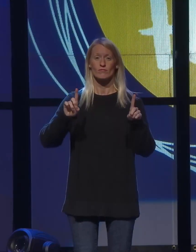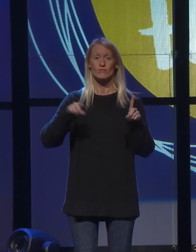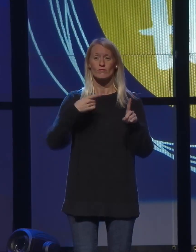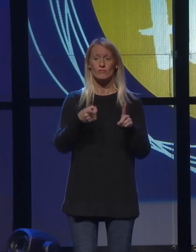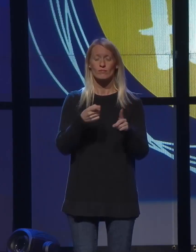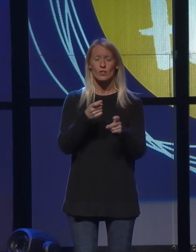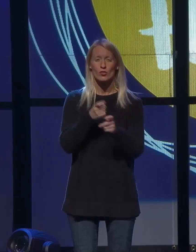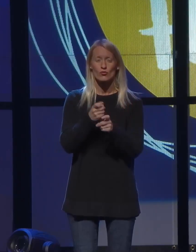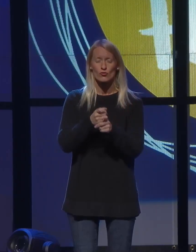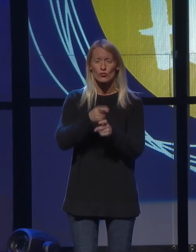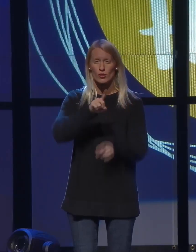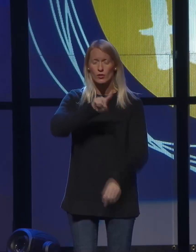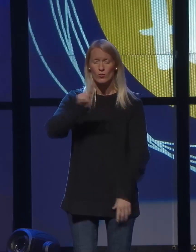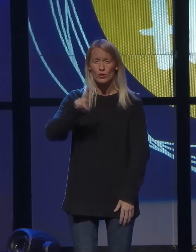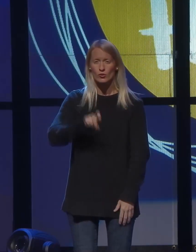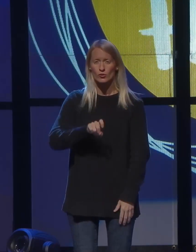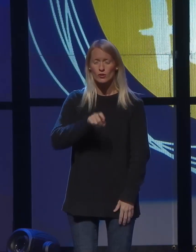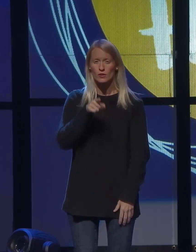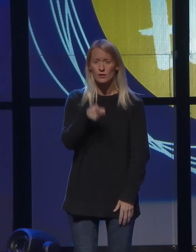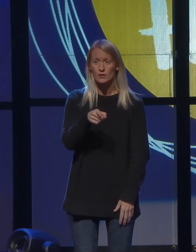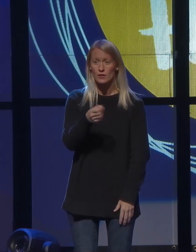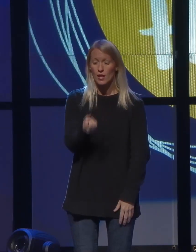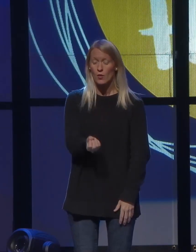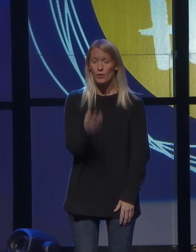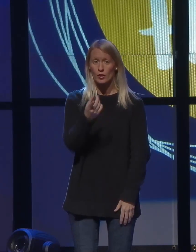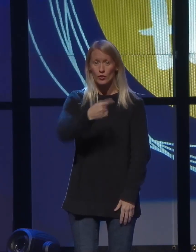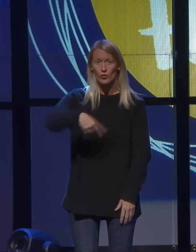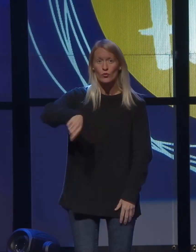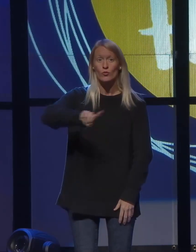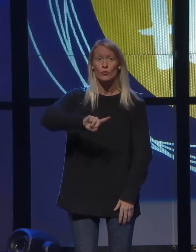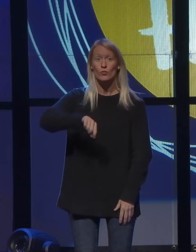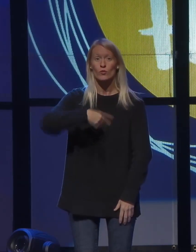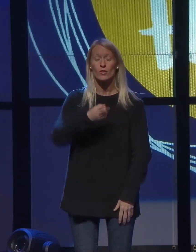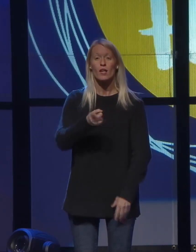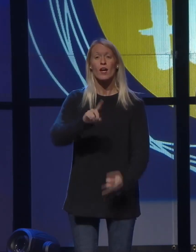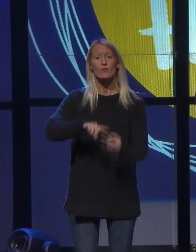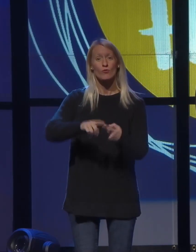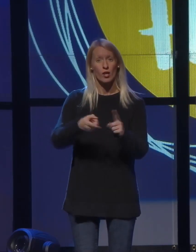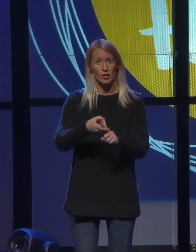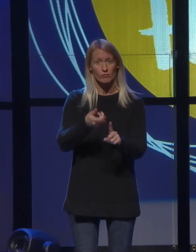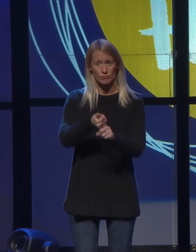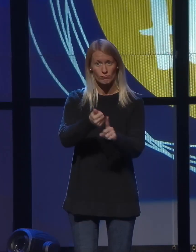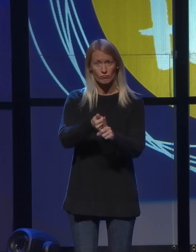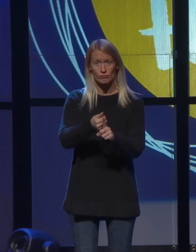question. Think deep in your mind. How many of you in the room have a friend?